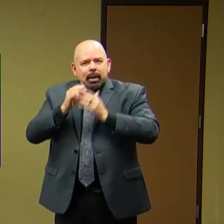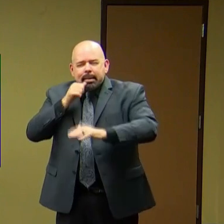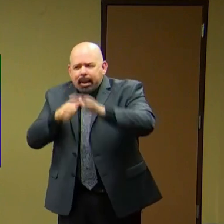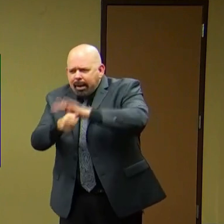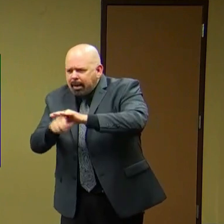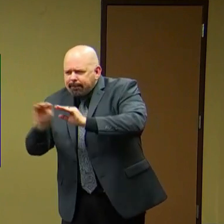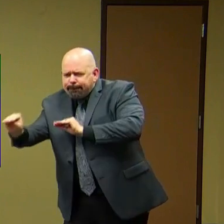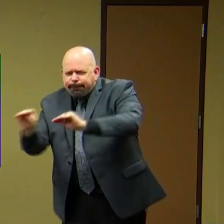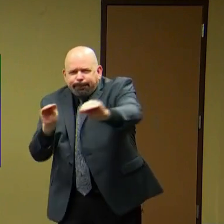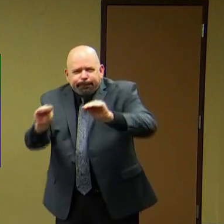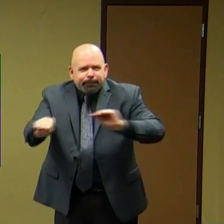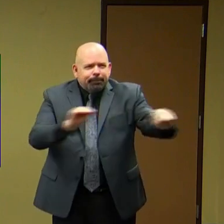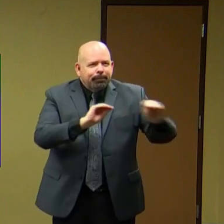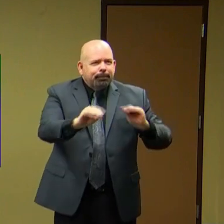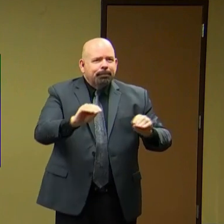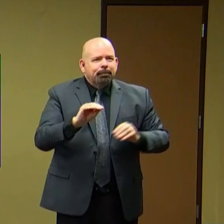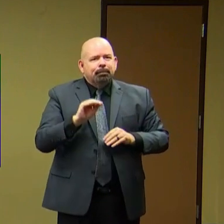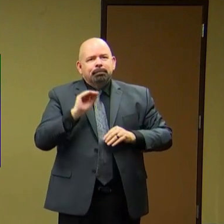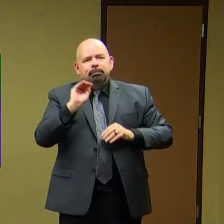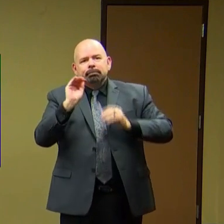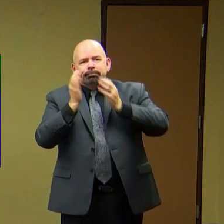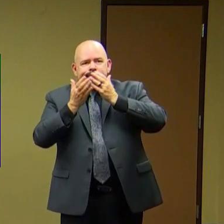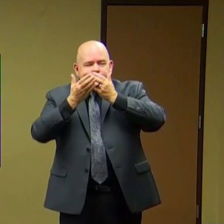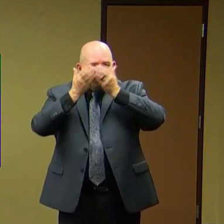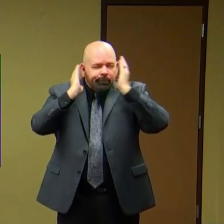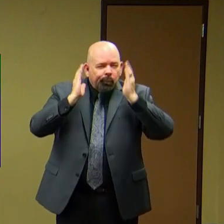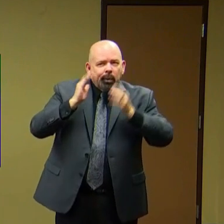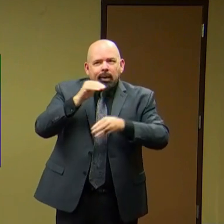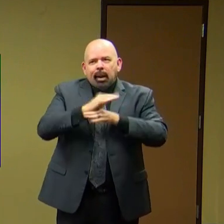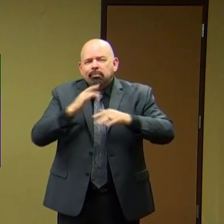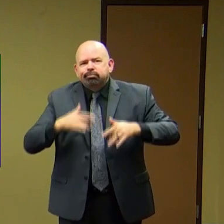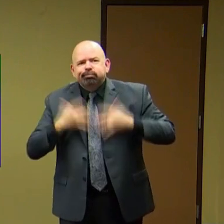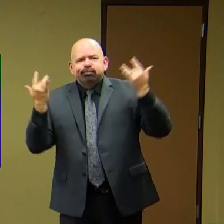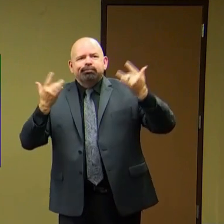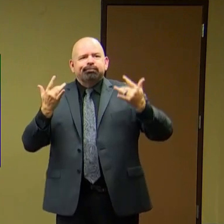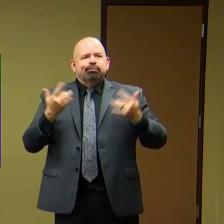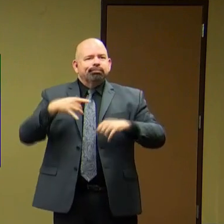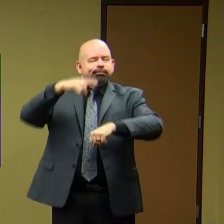night after that. You can do pumpkin carving as a family,